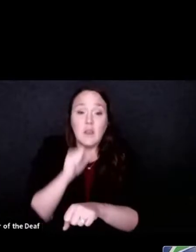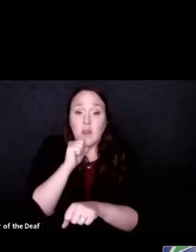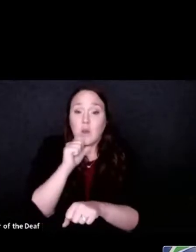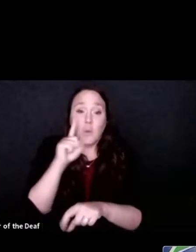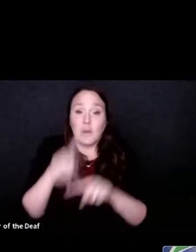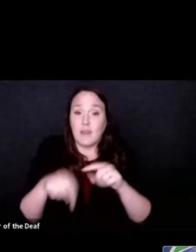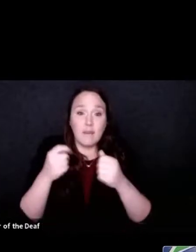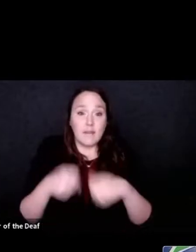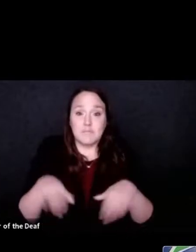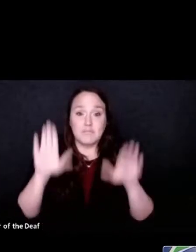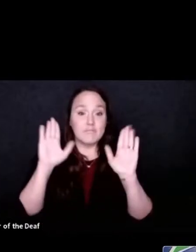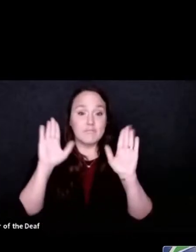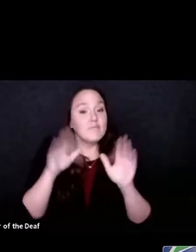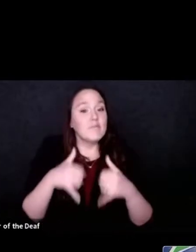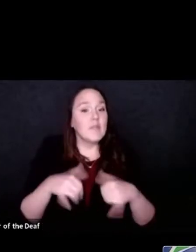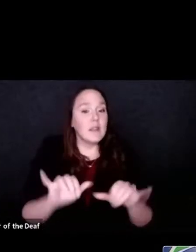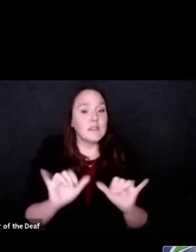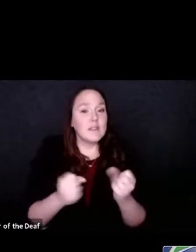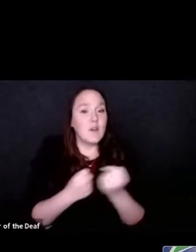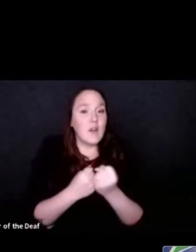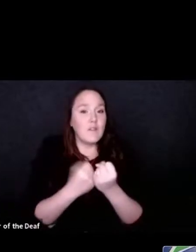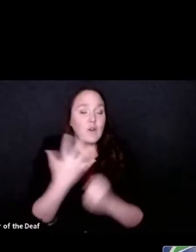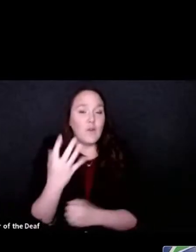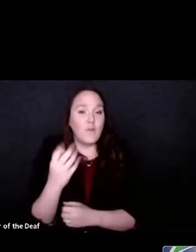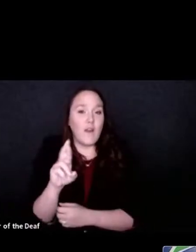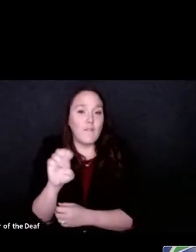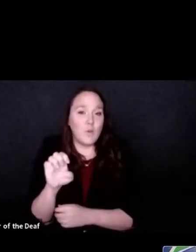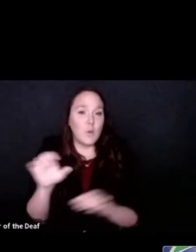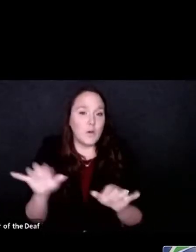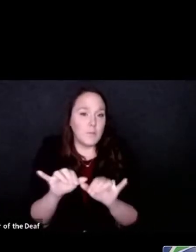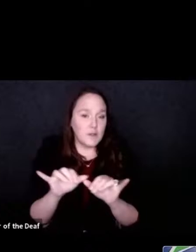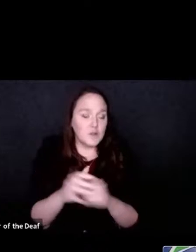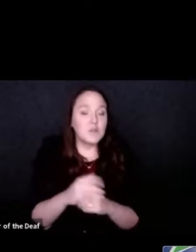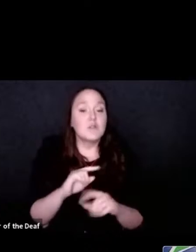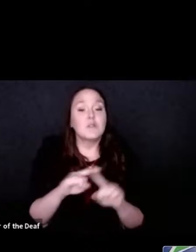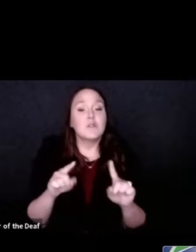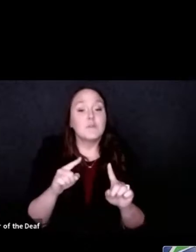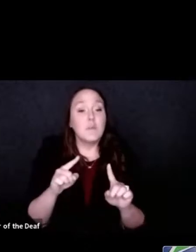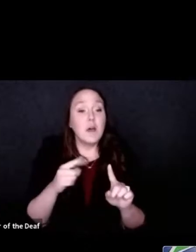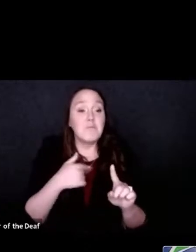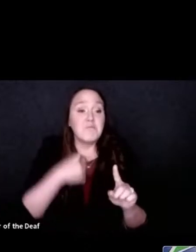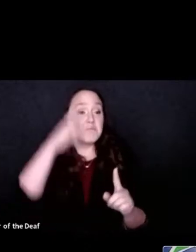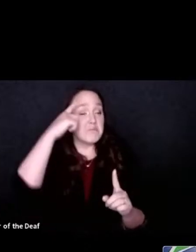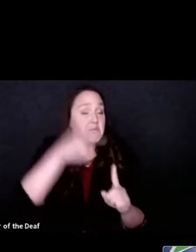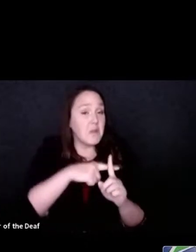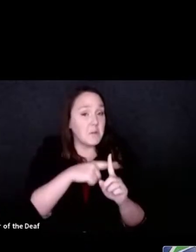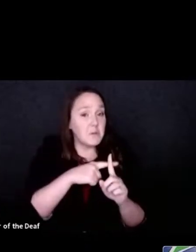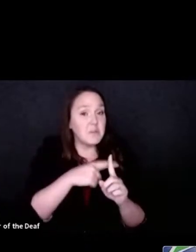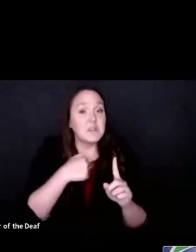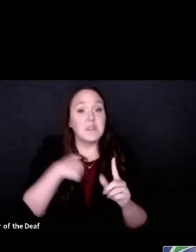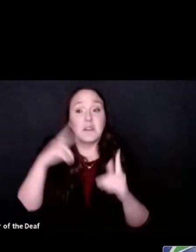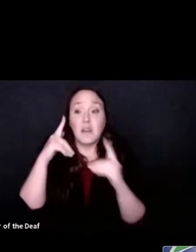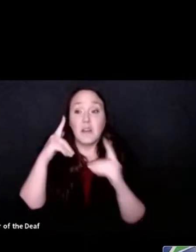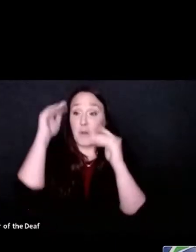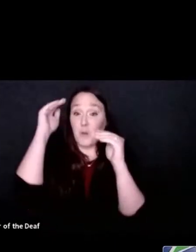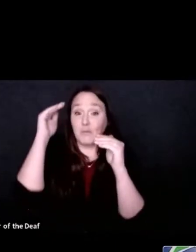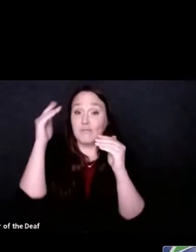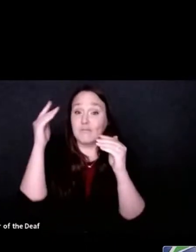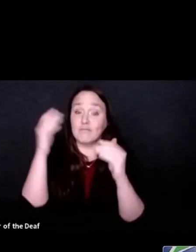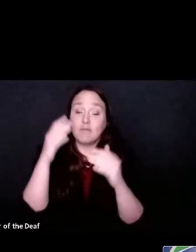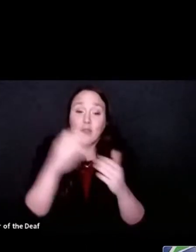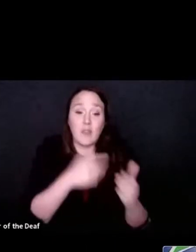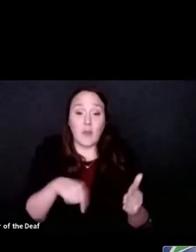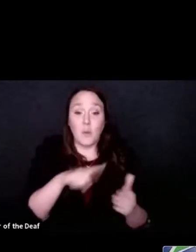let our guard down. I still continue to advocate for the 5 core measures. However, I am optimistic. I am very hopeful that we're